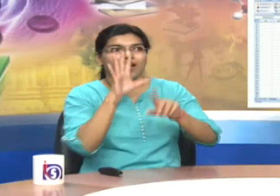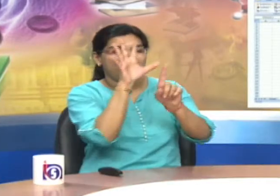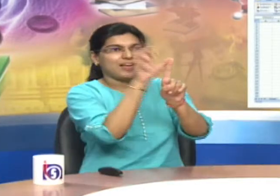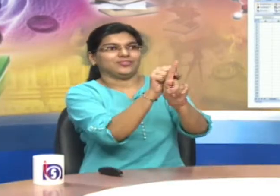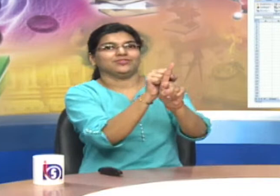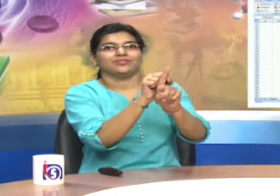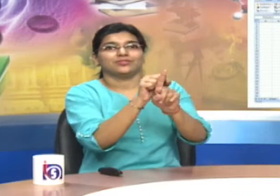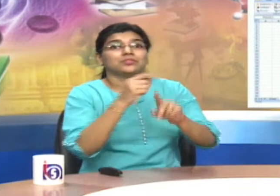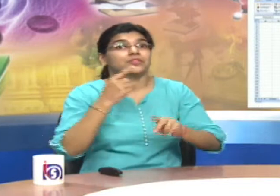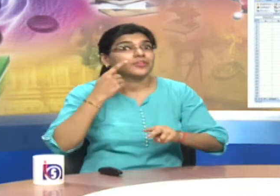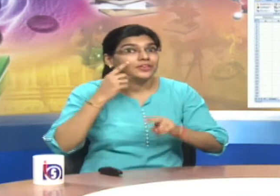to